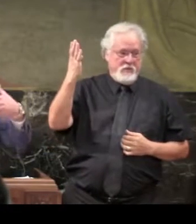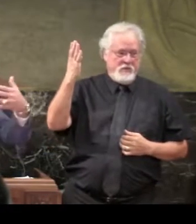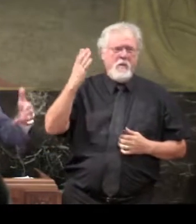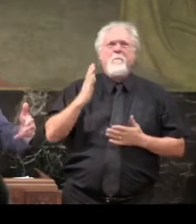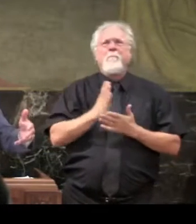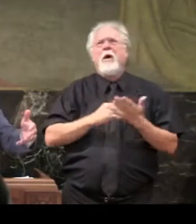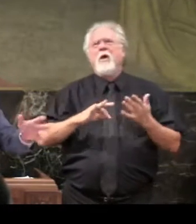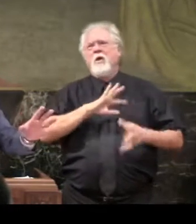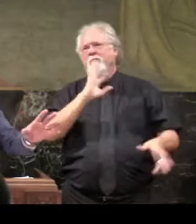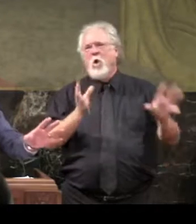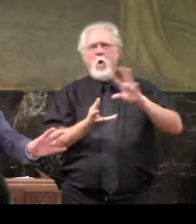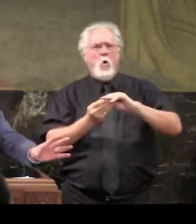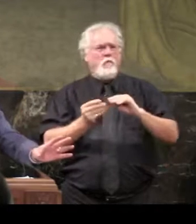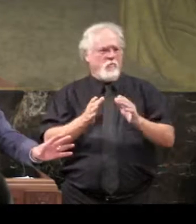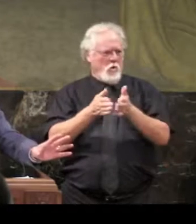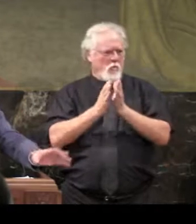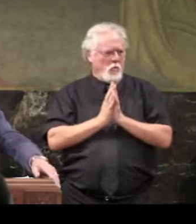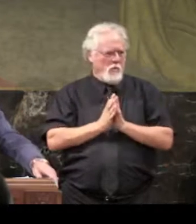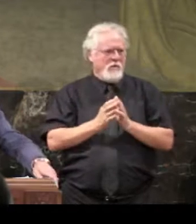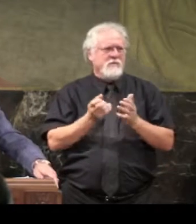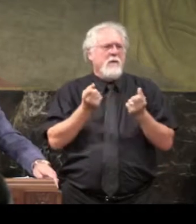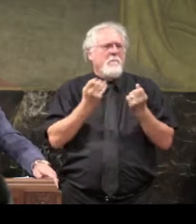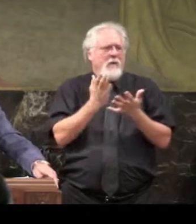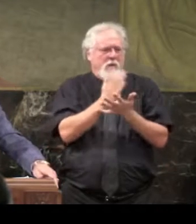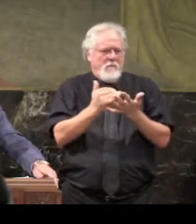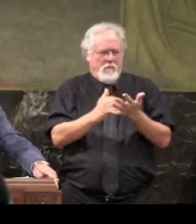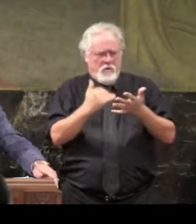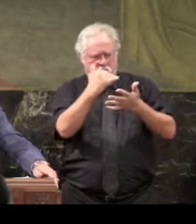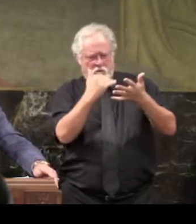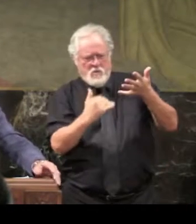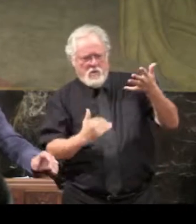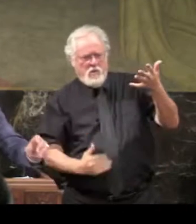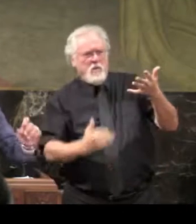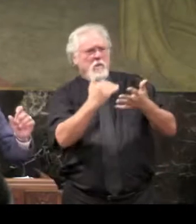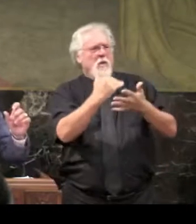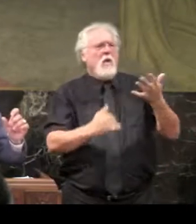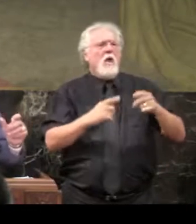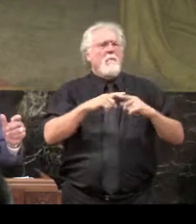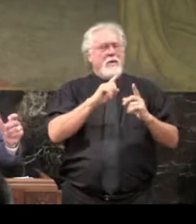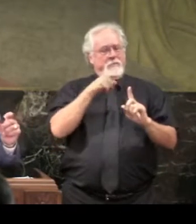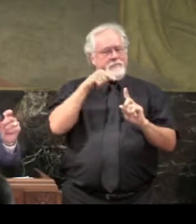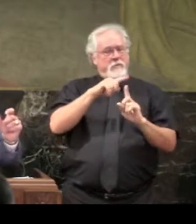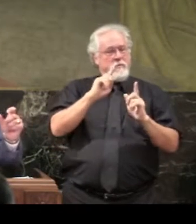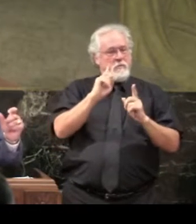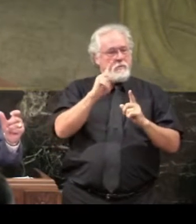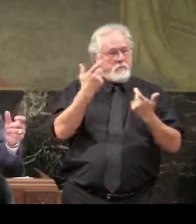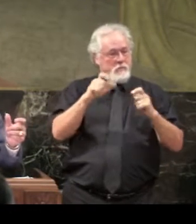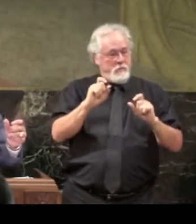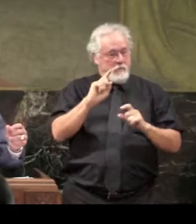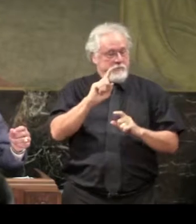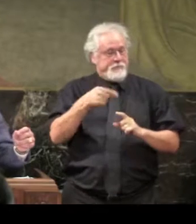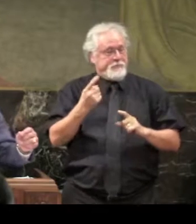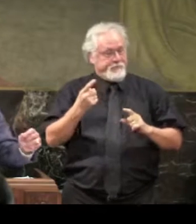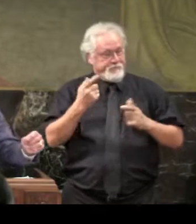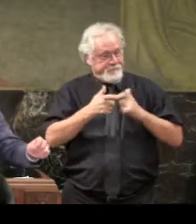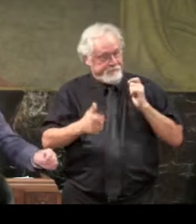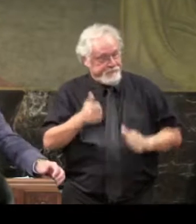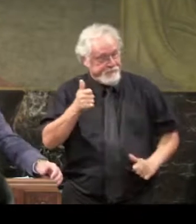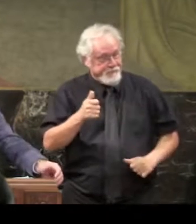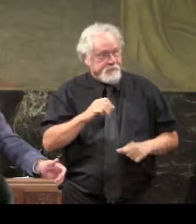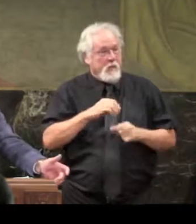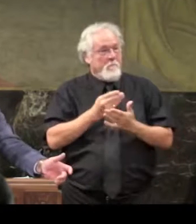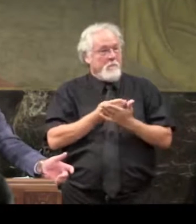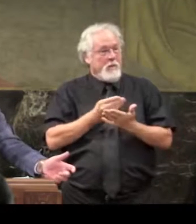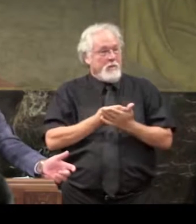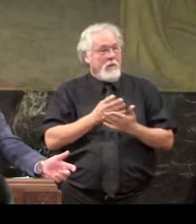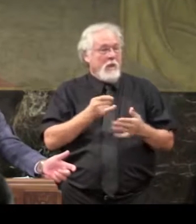part of the overall request, which was multifaceted and had other moving parts, but the single biggest part in terms of the money involved and